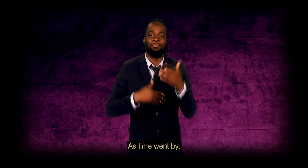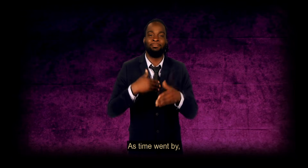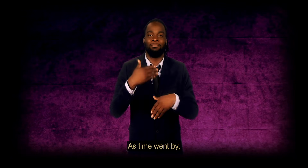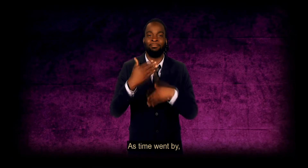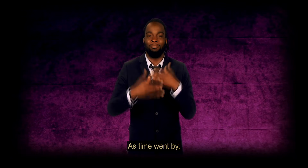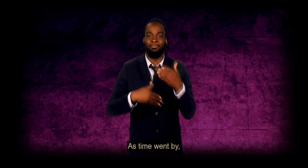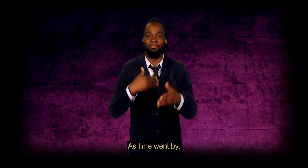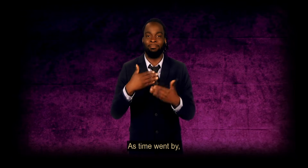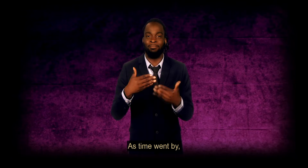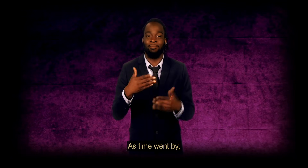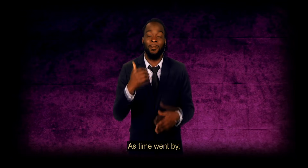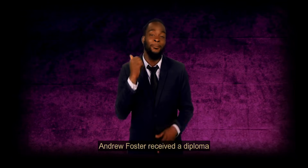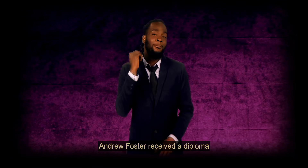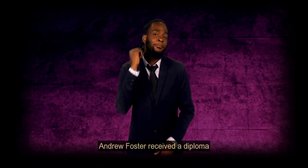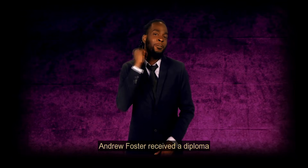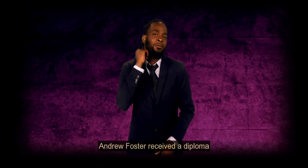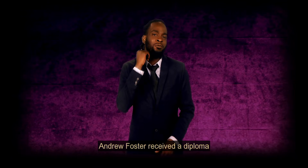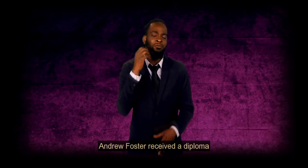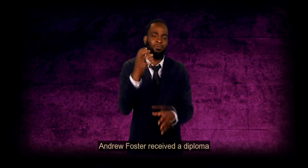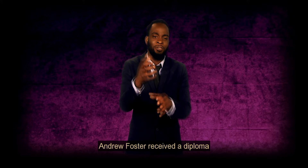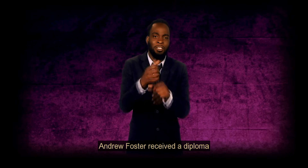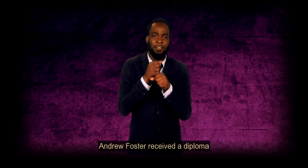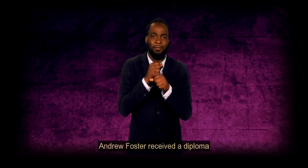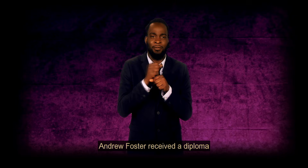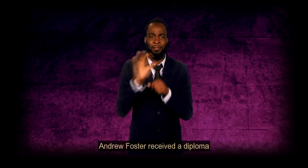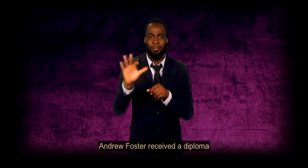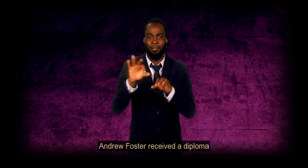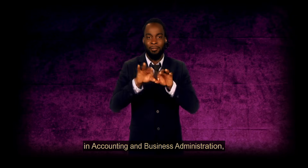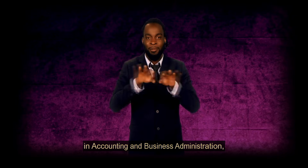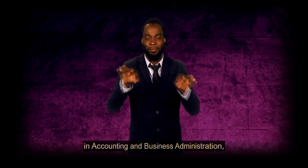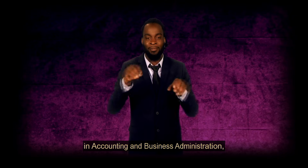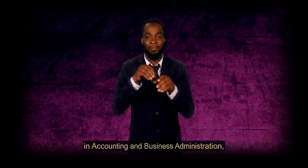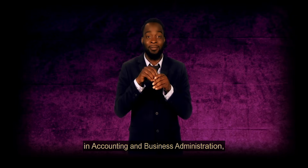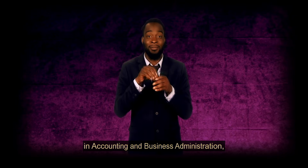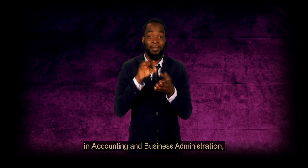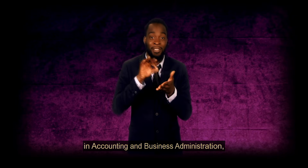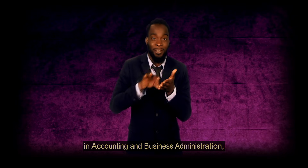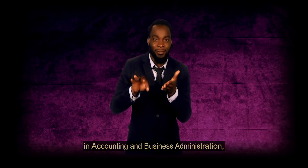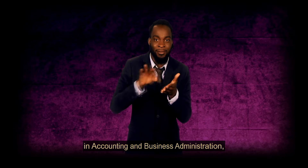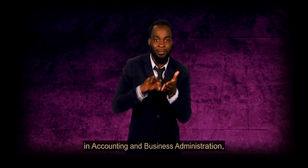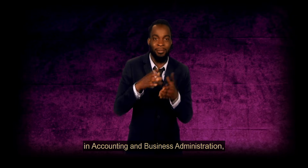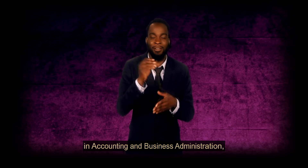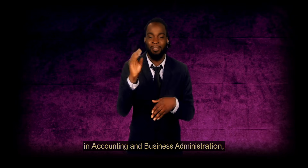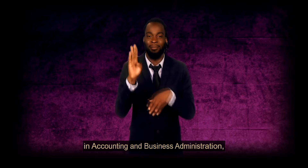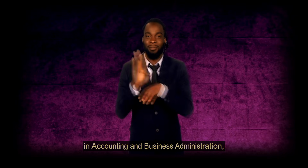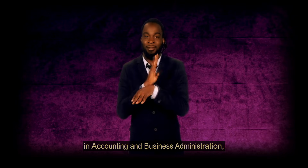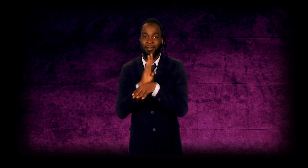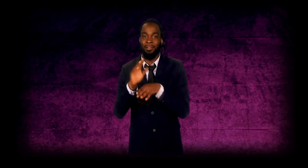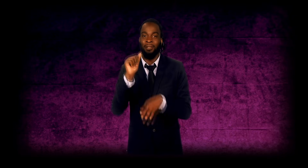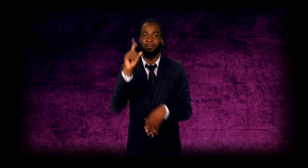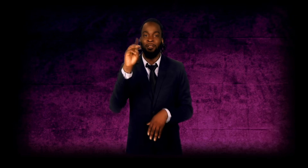As time went by, Andrew Foster received a diploma in accounting and business administration,